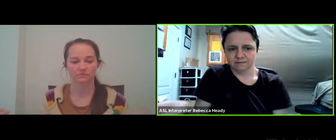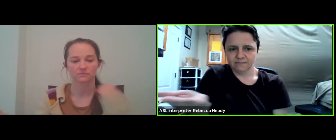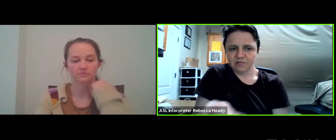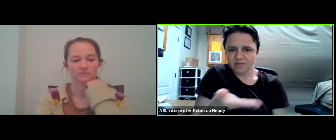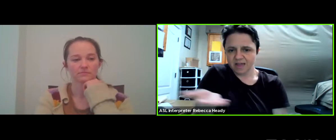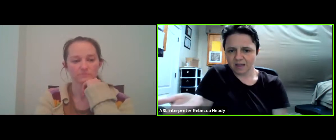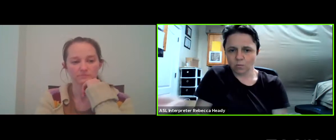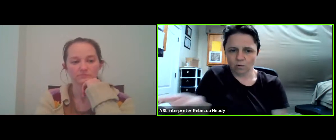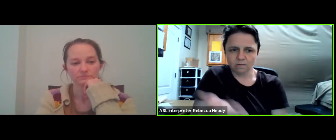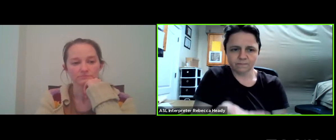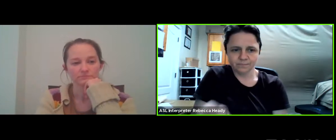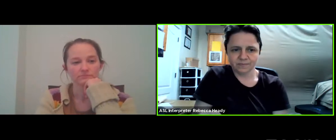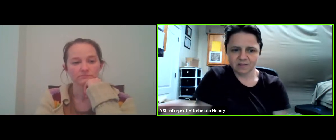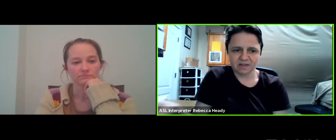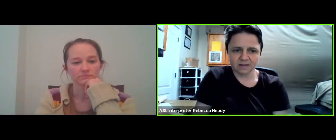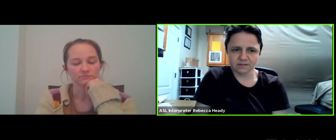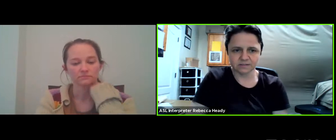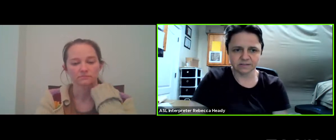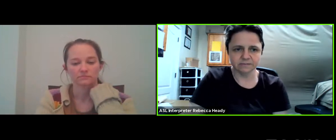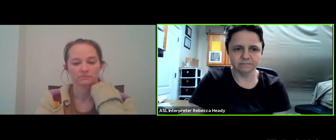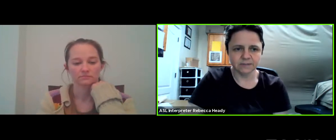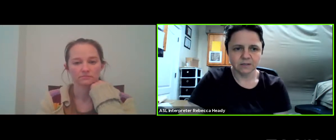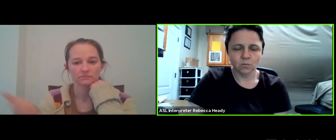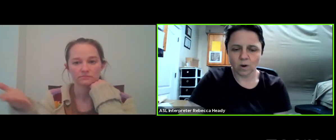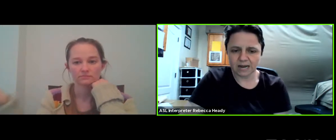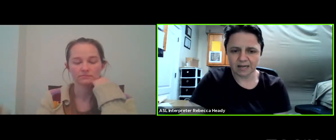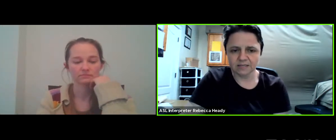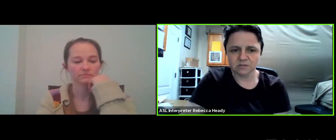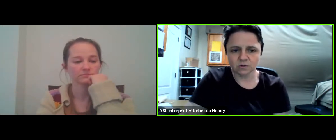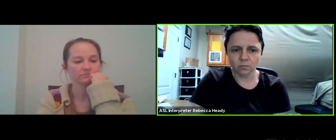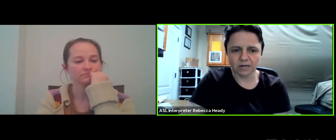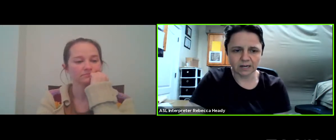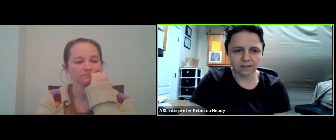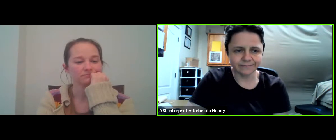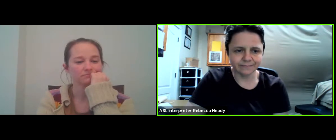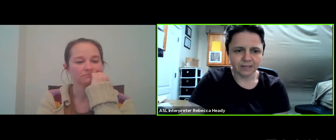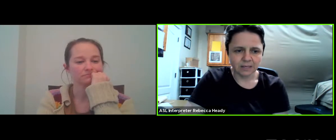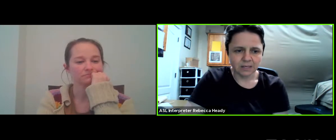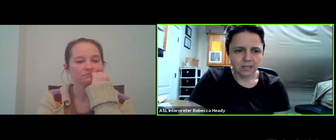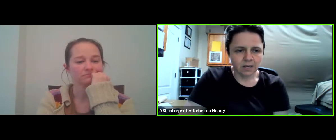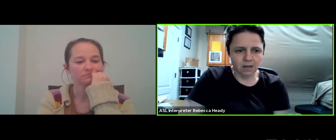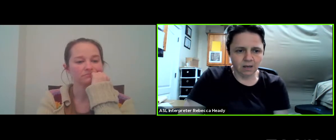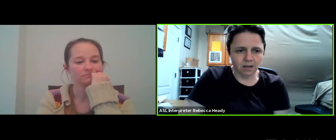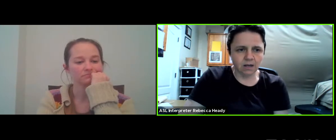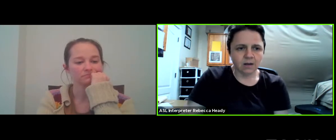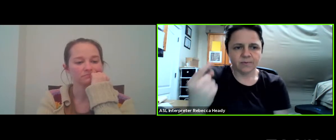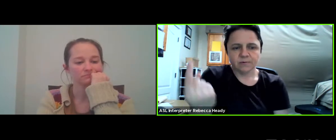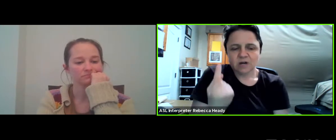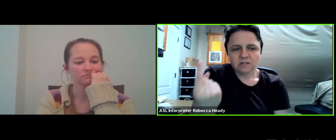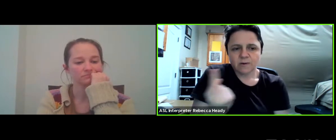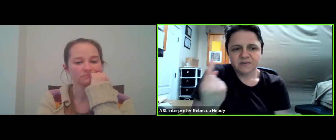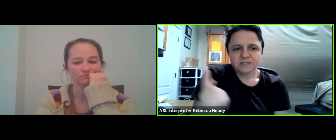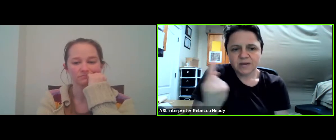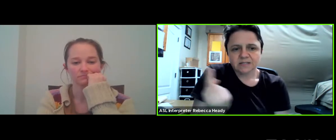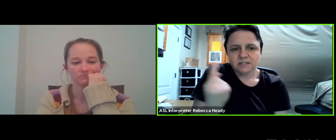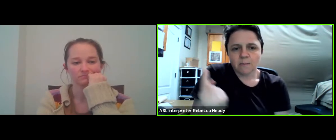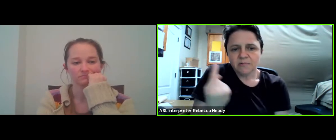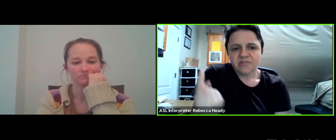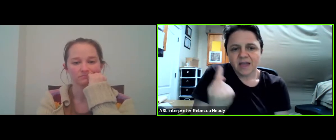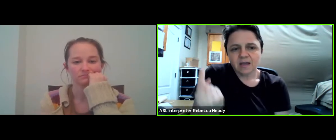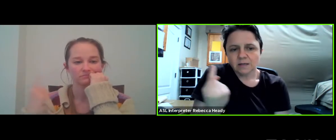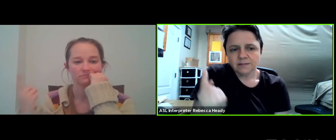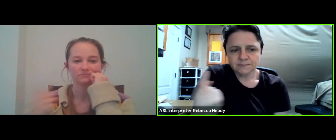just thing or things. One hand, he's doing one-handed. And we talked about this